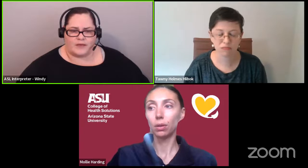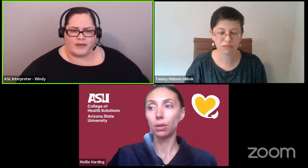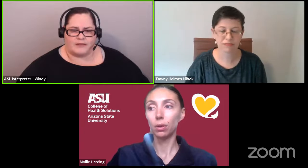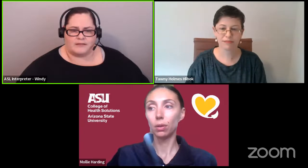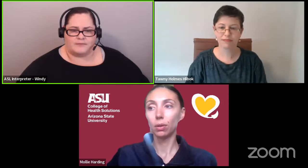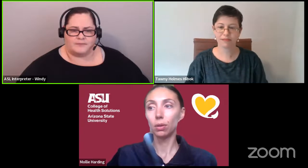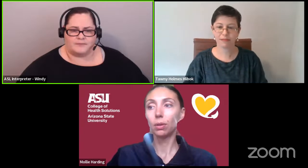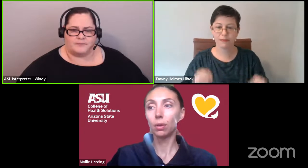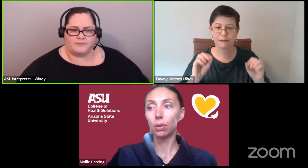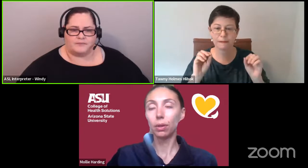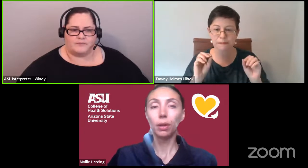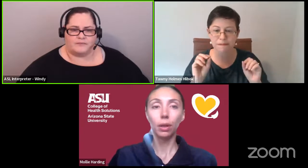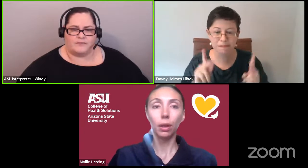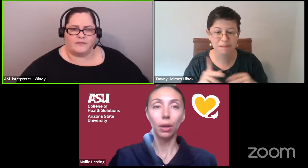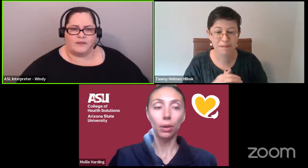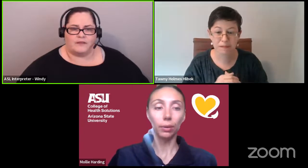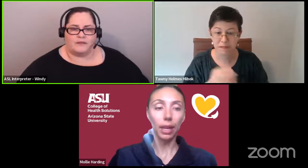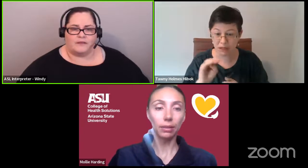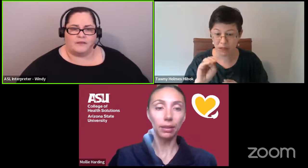want to know that.